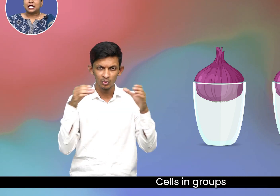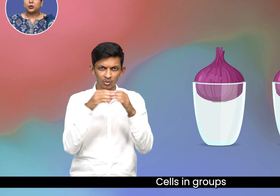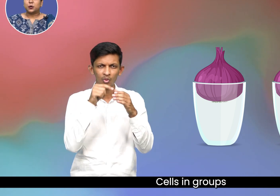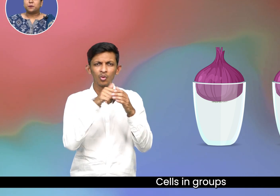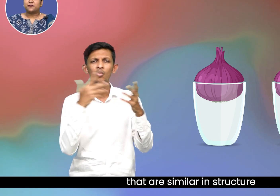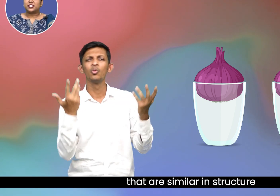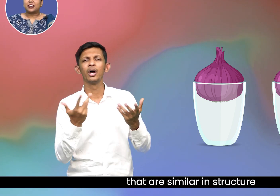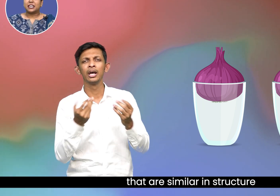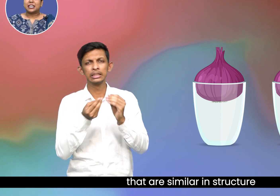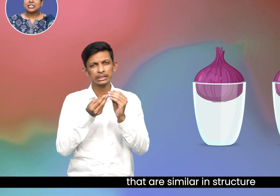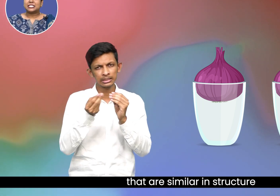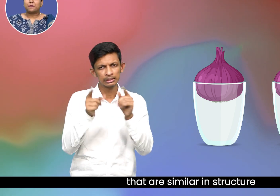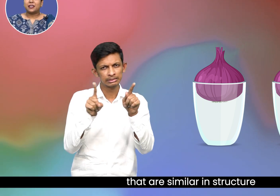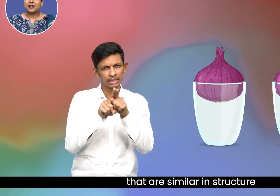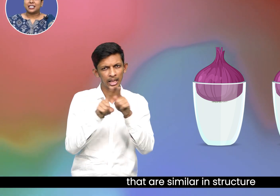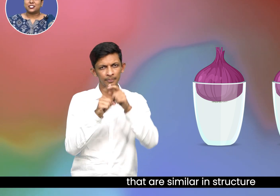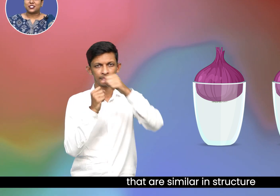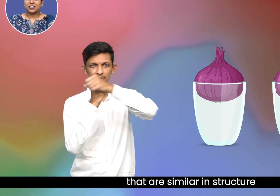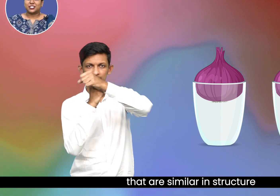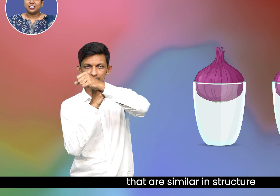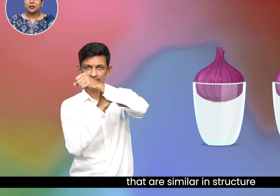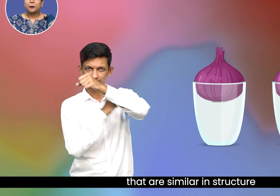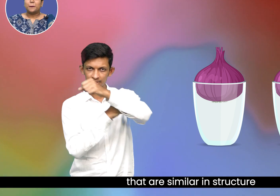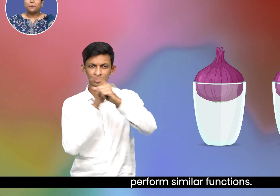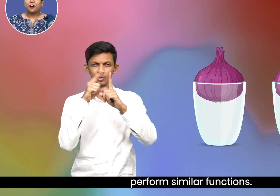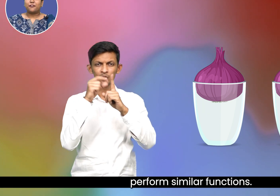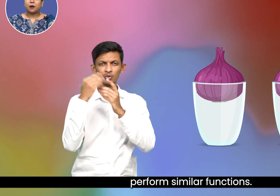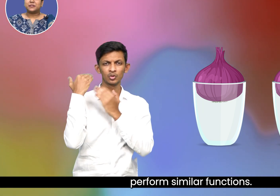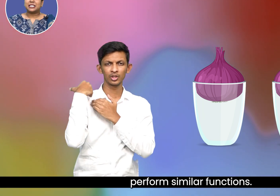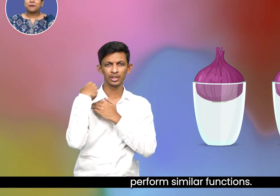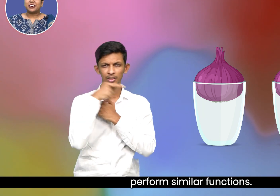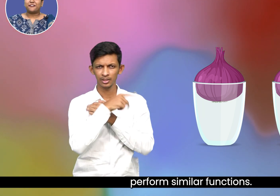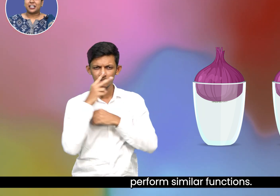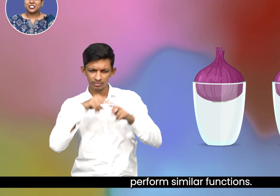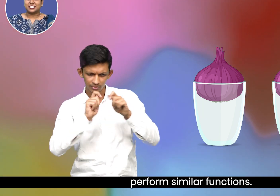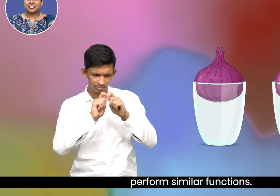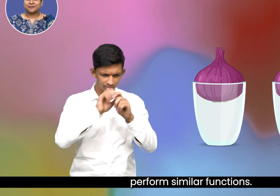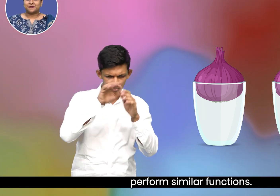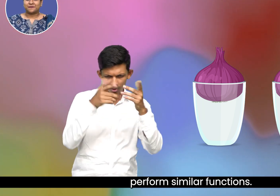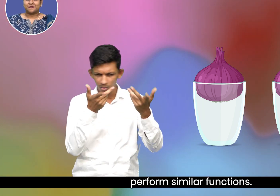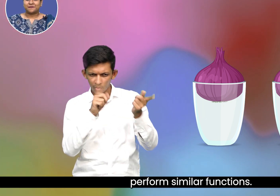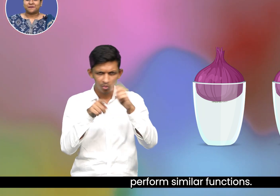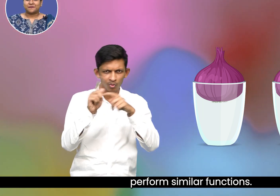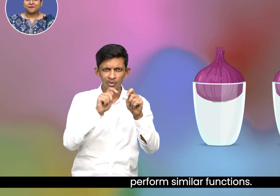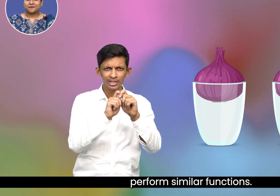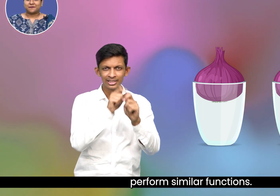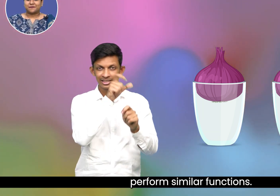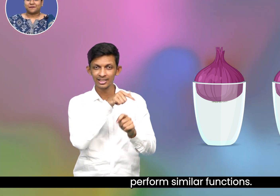Cells in groups which are nearly similar in structure perform similar functions.